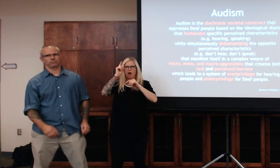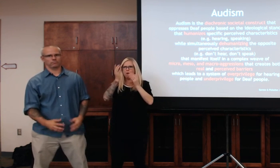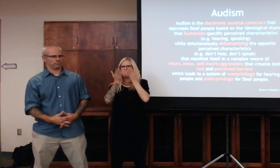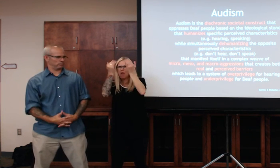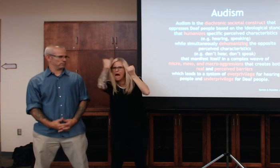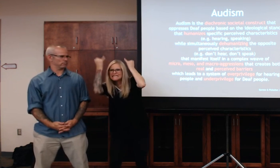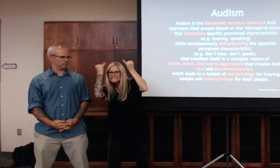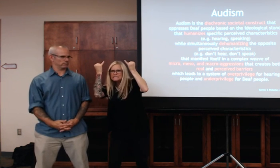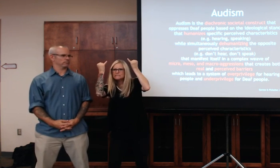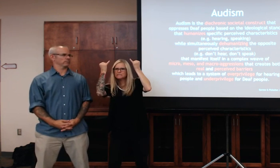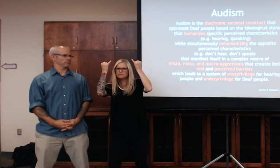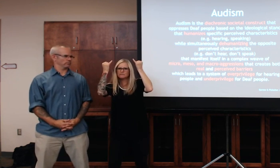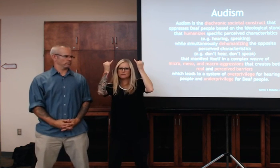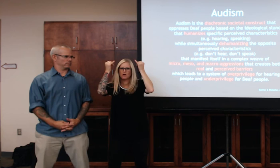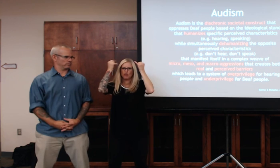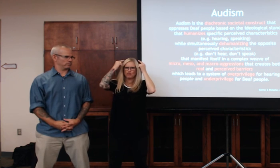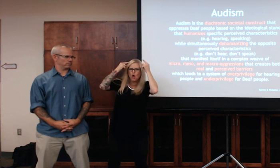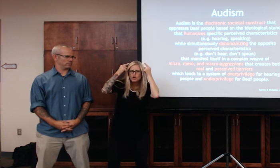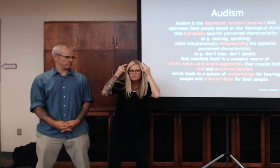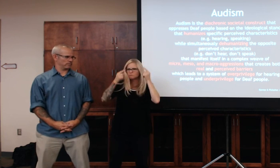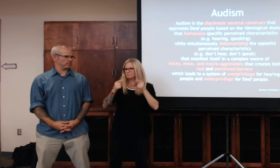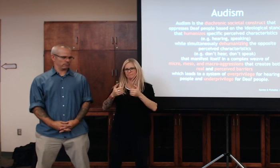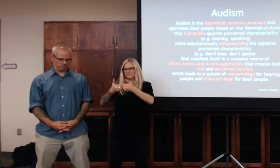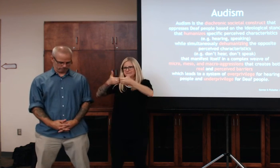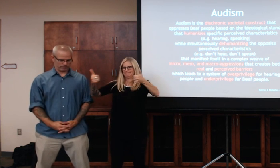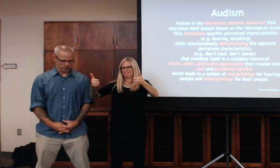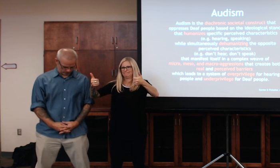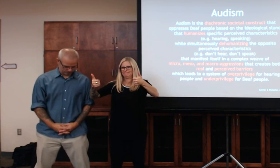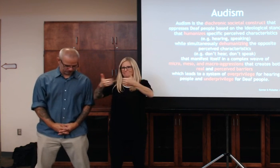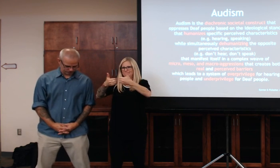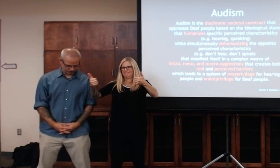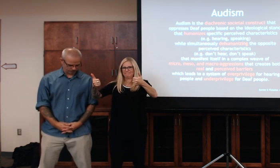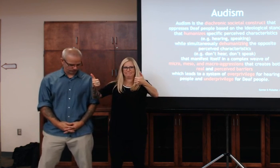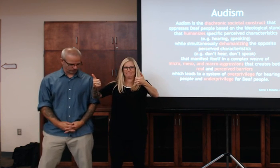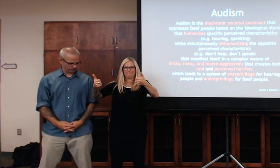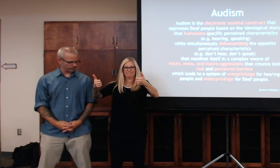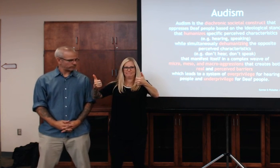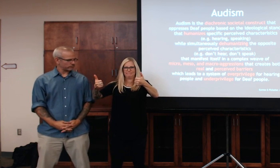thinking skills and propose ideas and thoughts. That's totally separate.